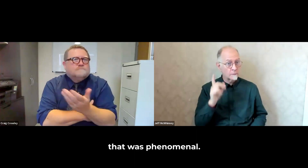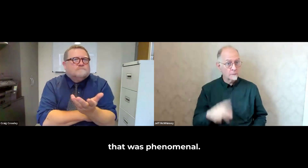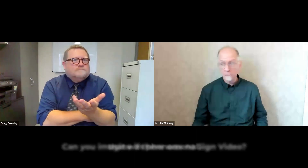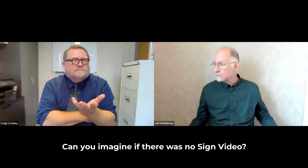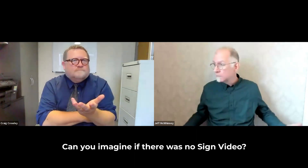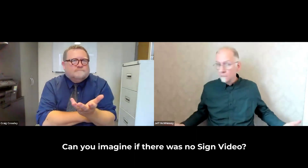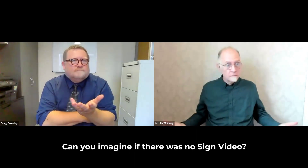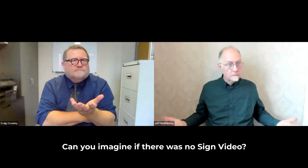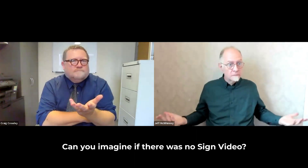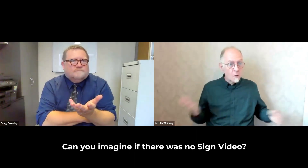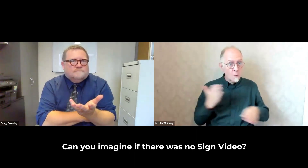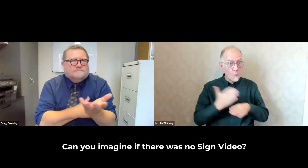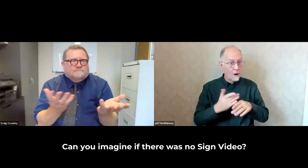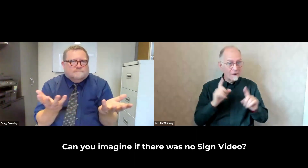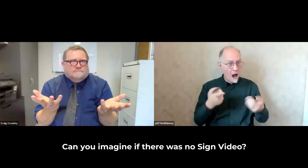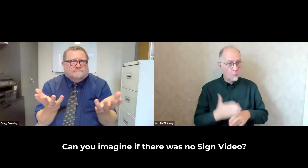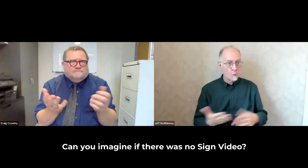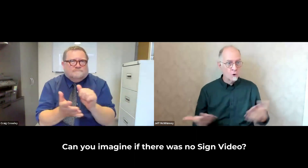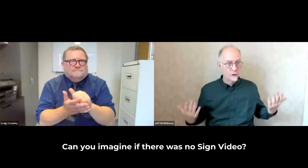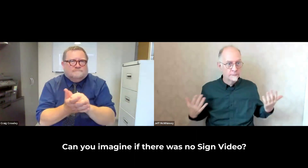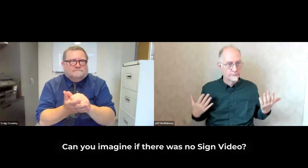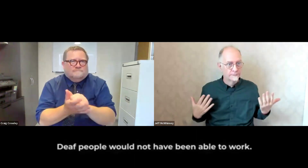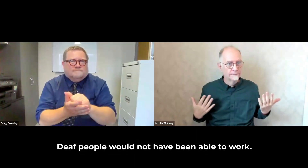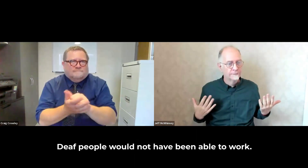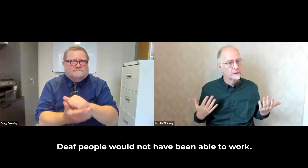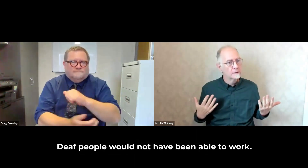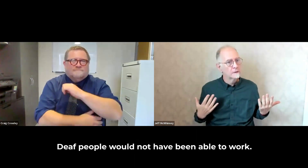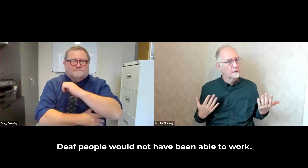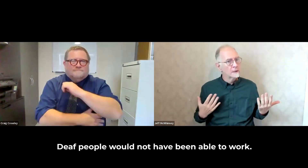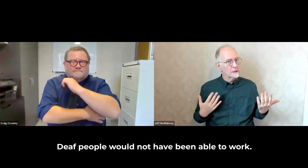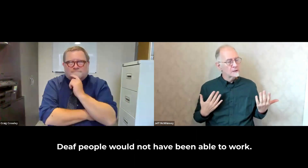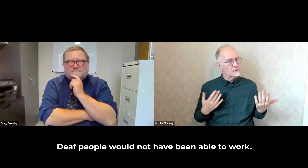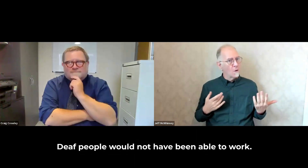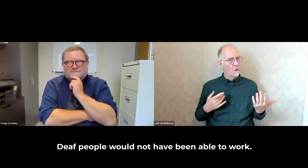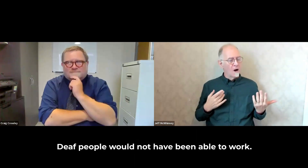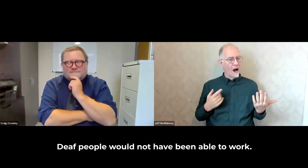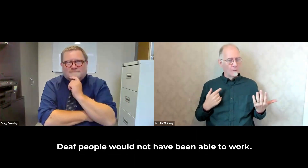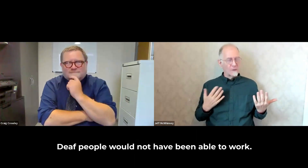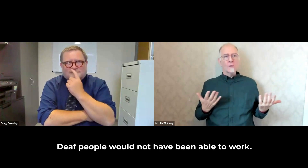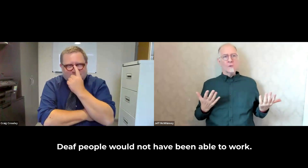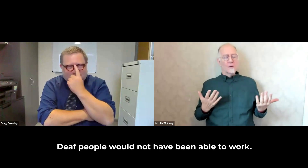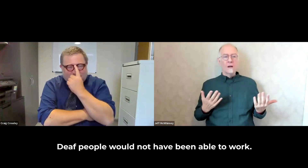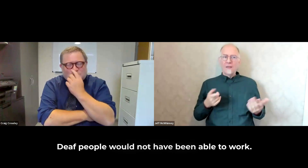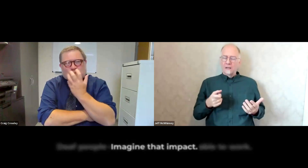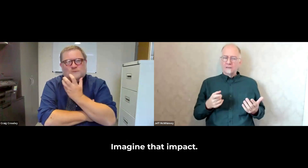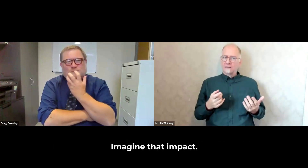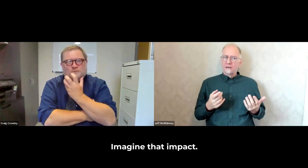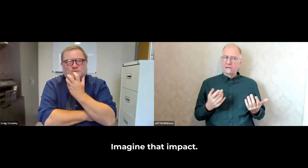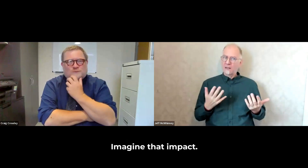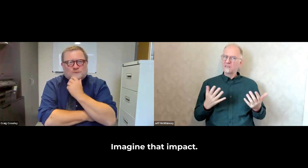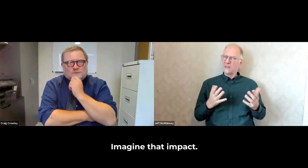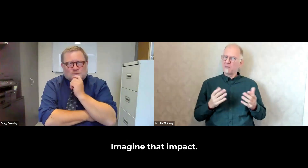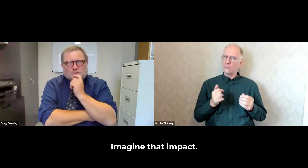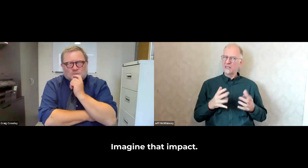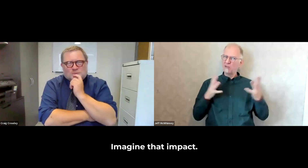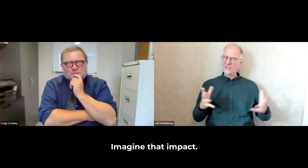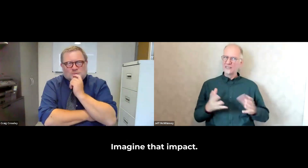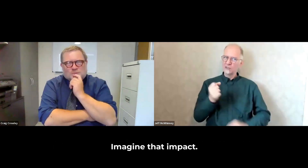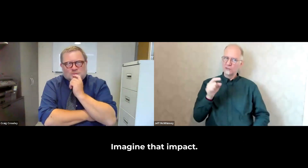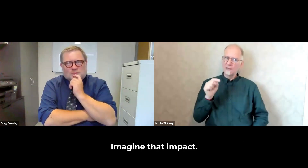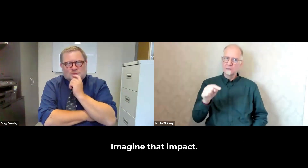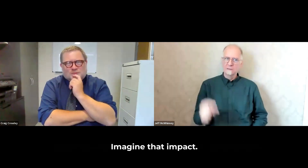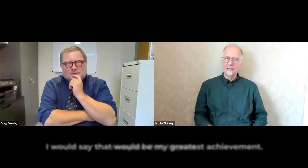was phenomenal. Can you imagine if there was no signed video, deaf people would not have been able to work? Imagine